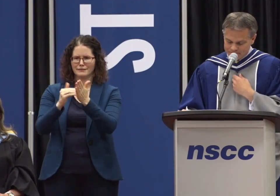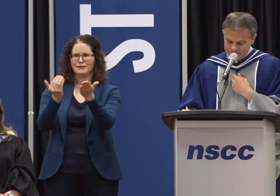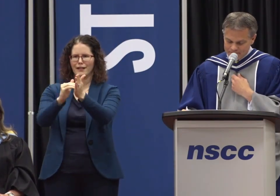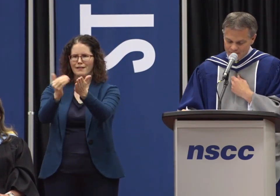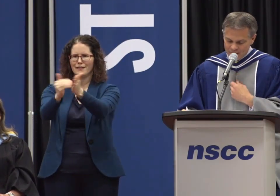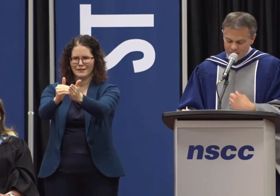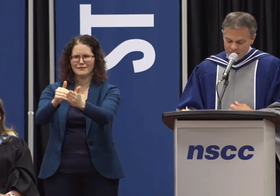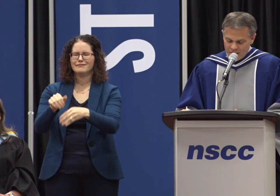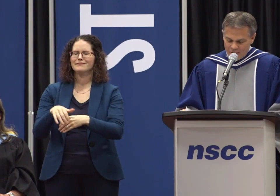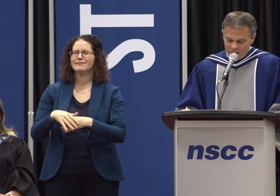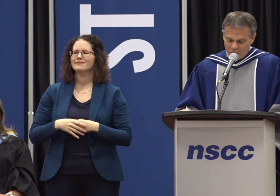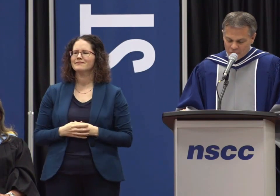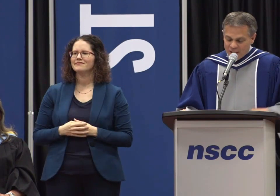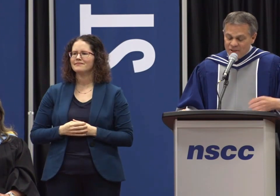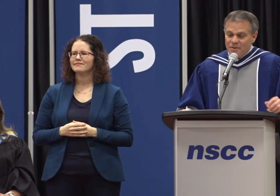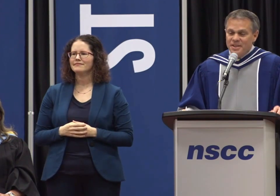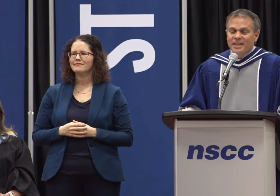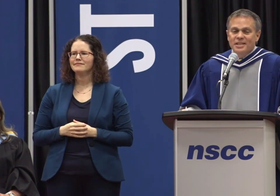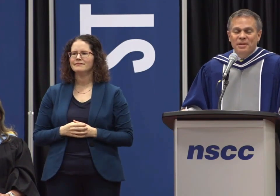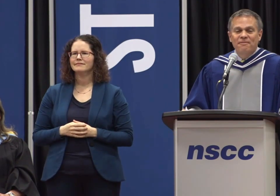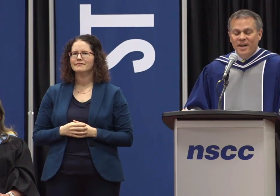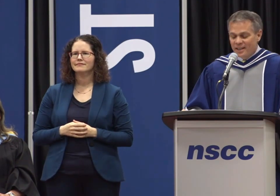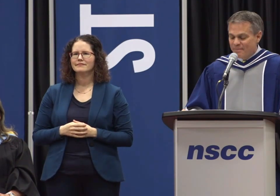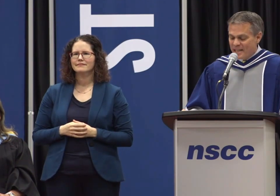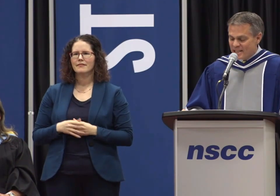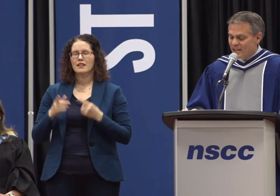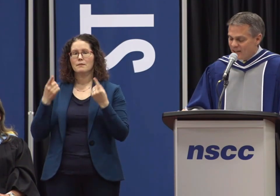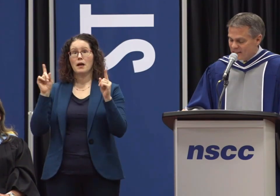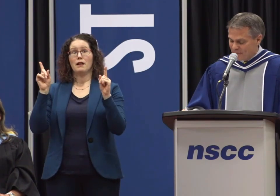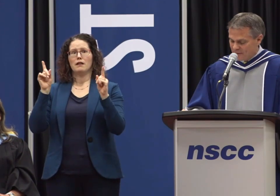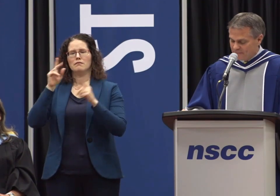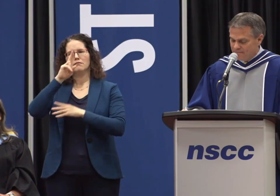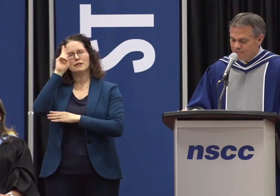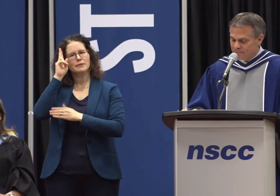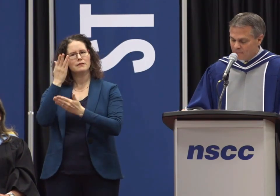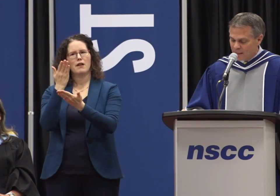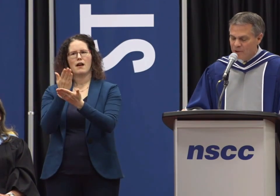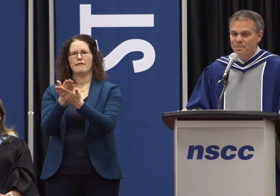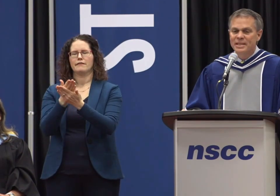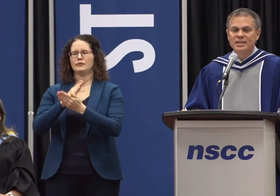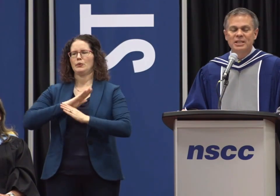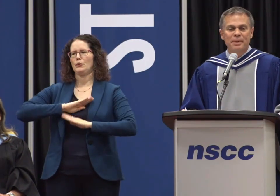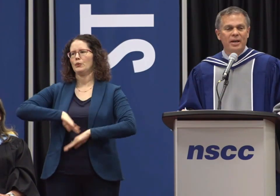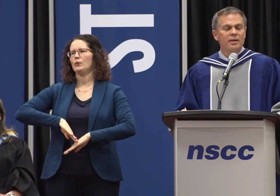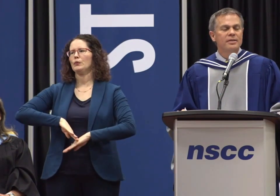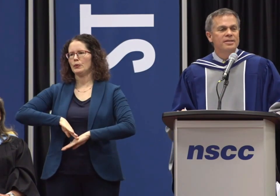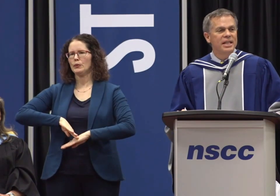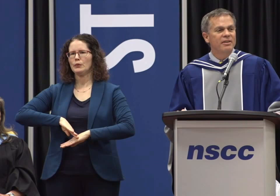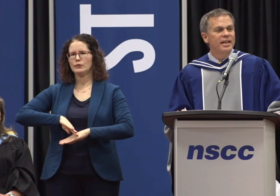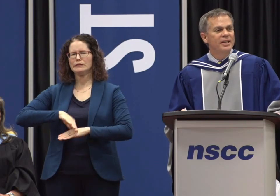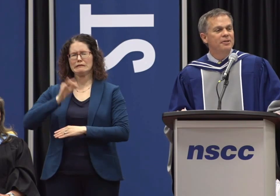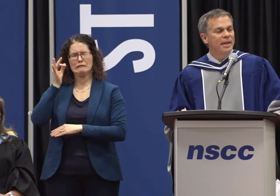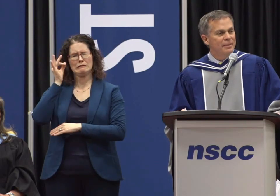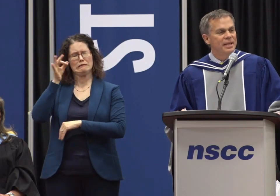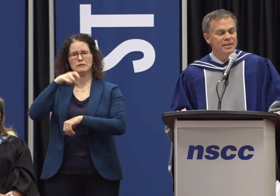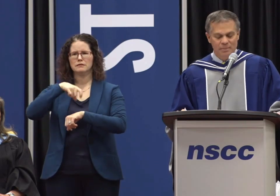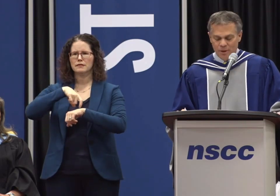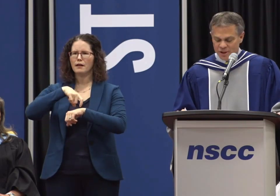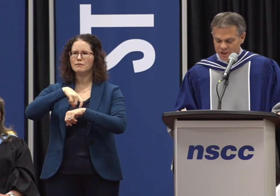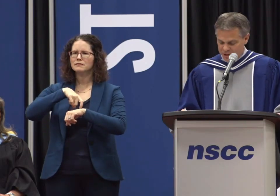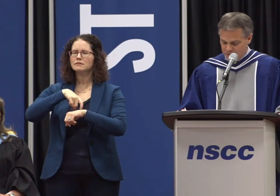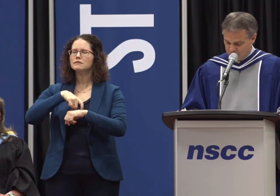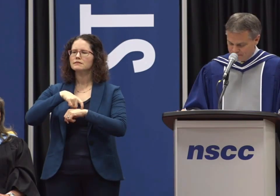Well, the great news is we finally made it to the hospital. and with minutes to spare, Sarah had her baby